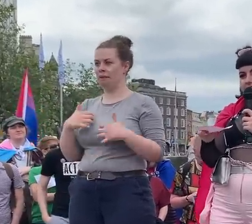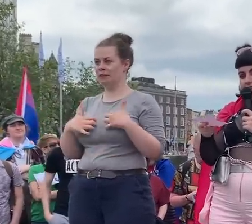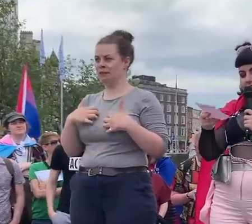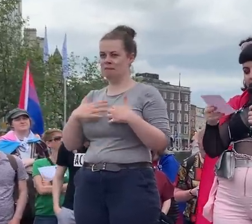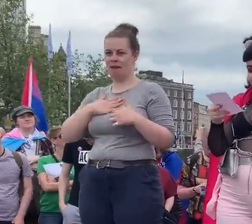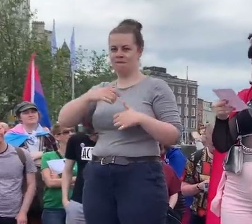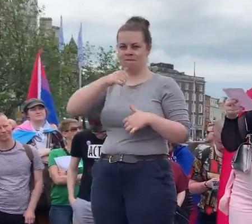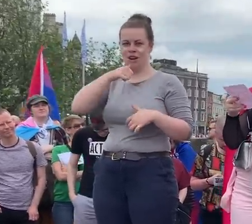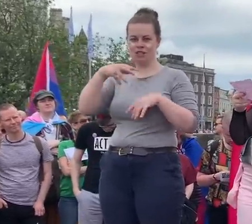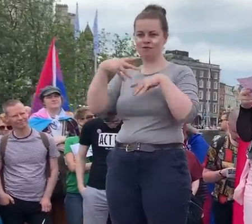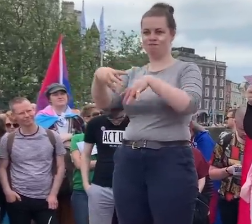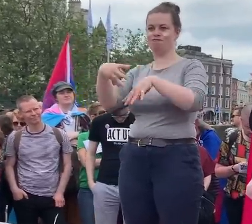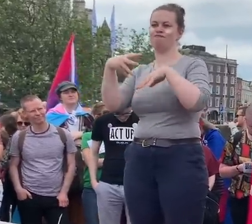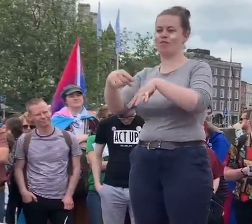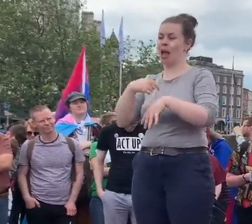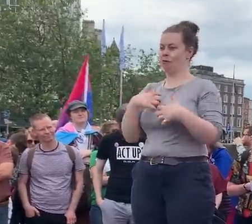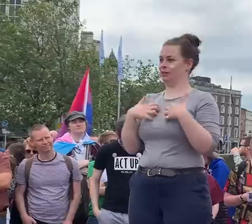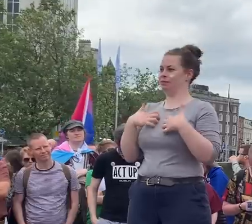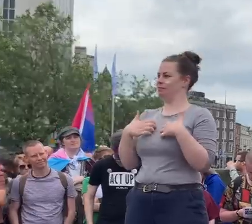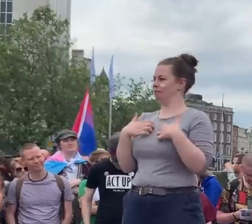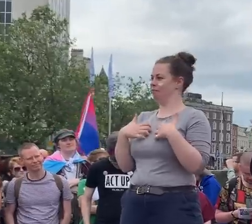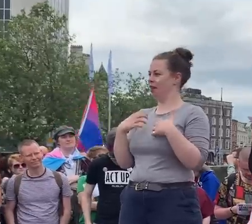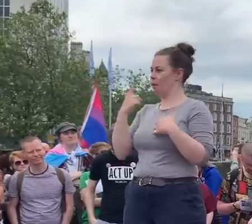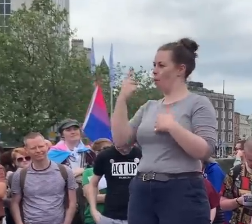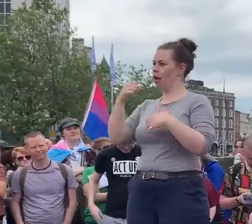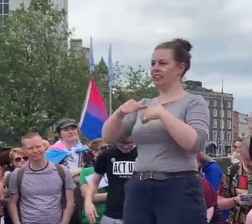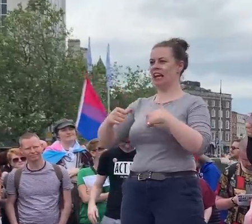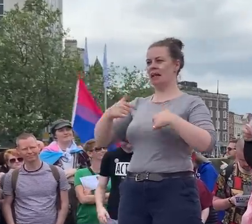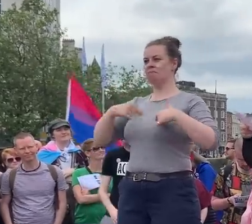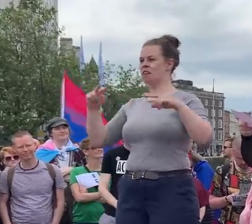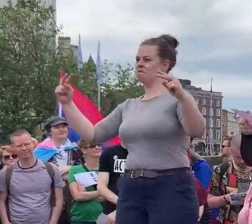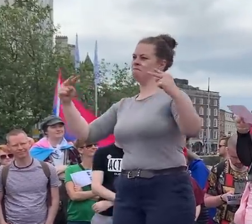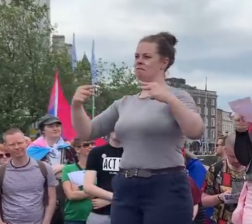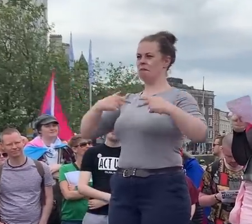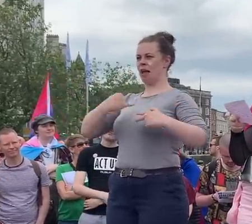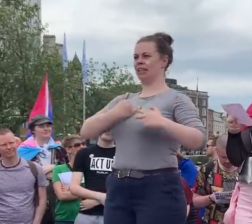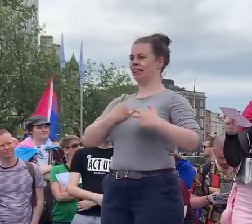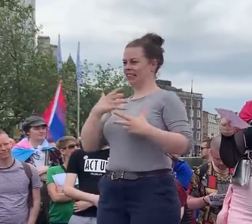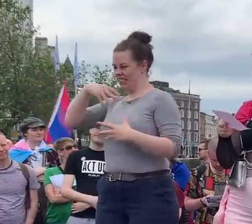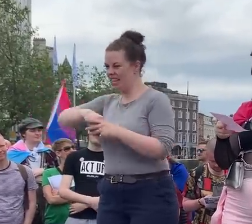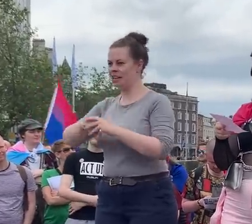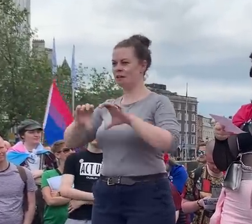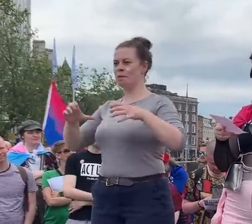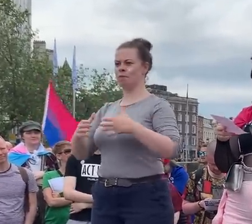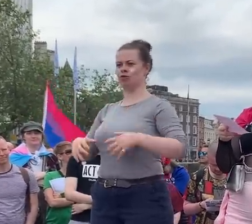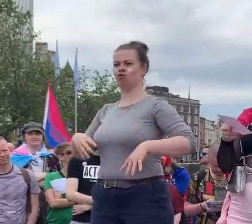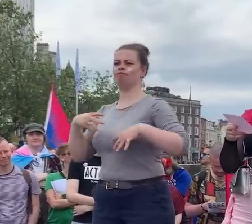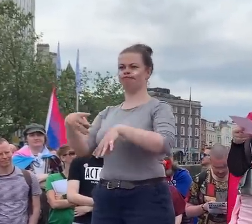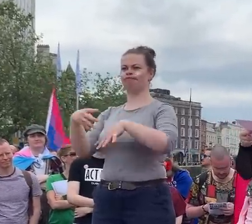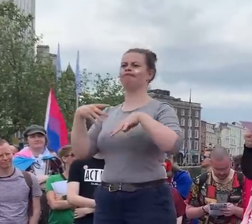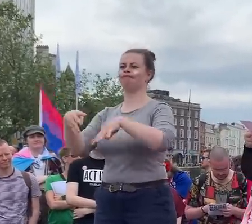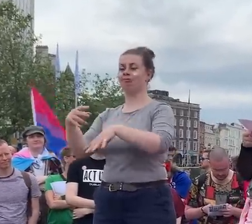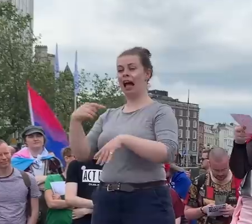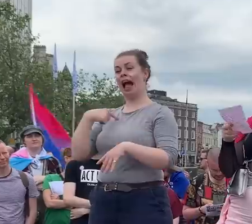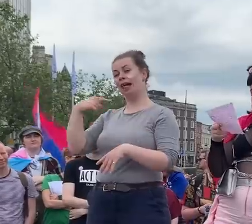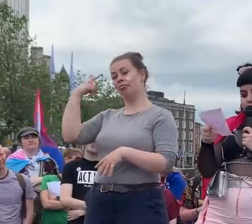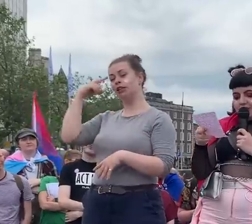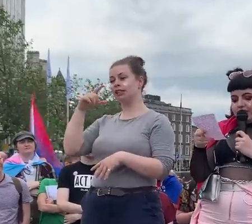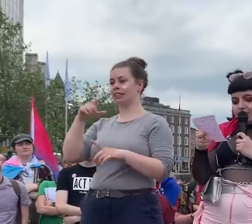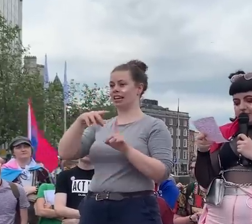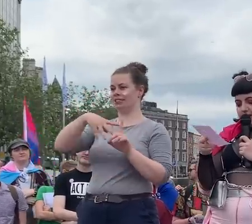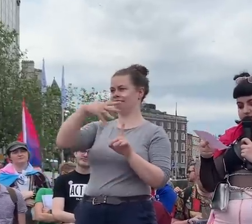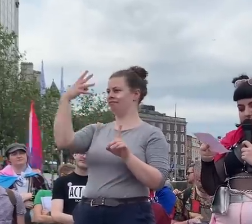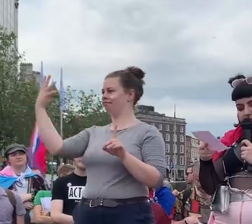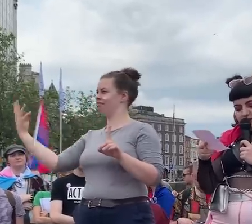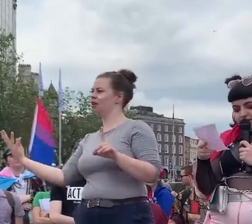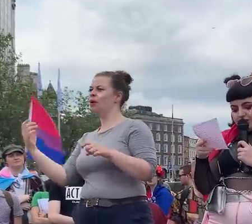first Pride, to get my day in the sun, to be a visible part of my own community. I always thought that LGBTQ